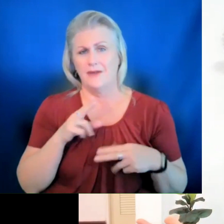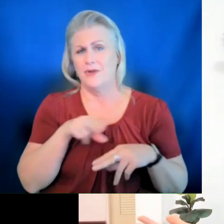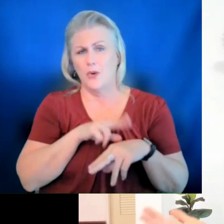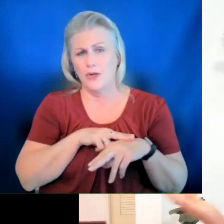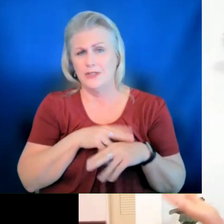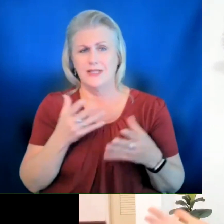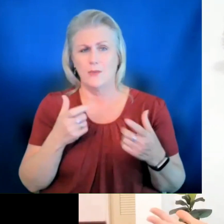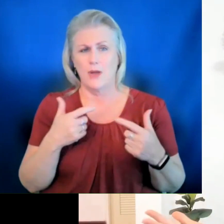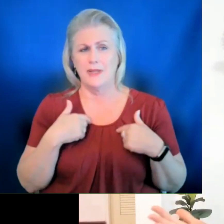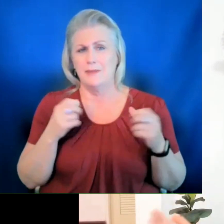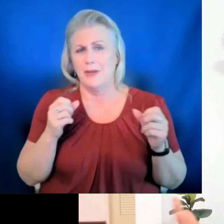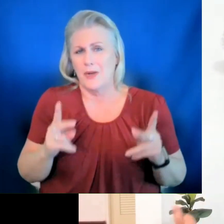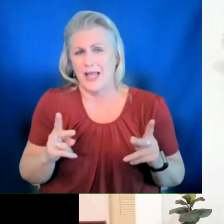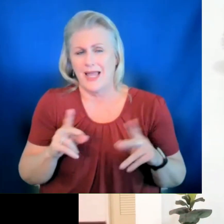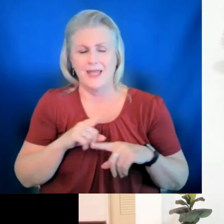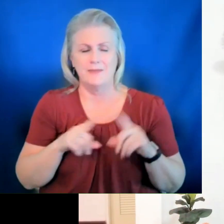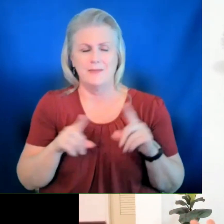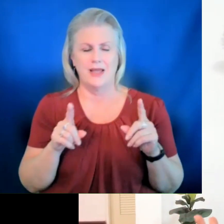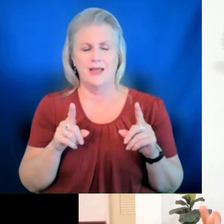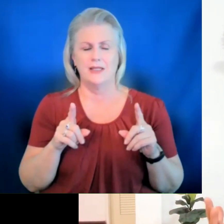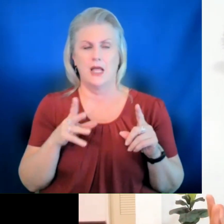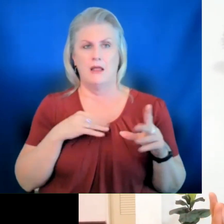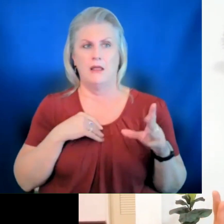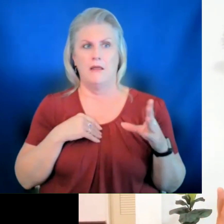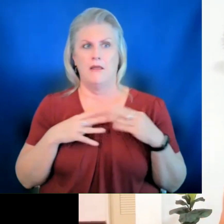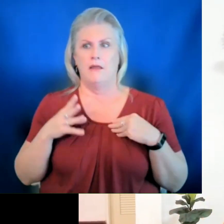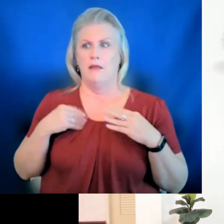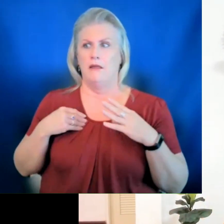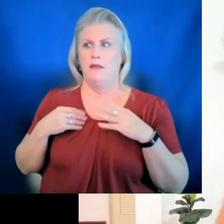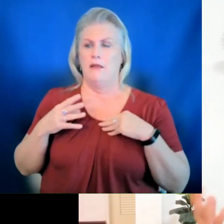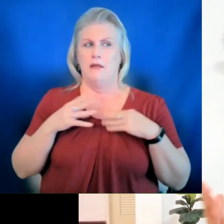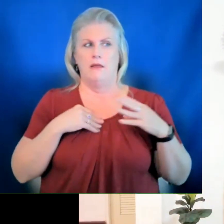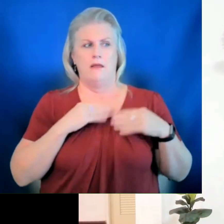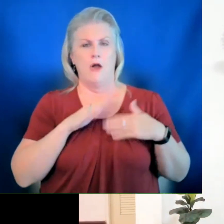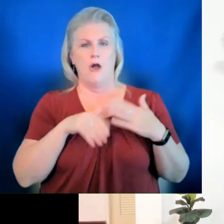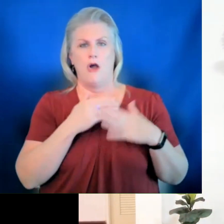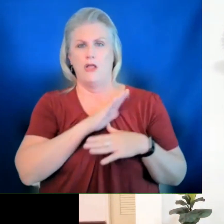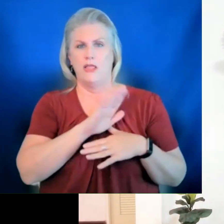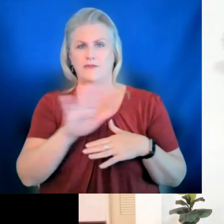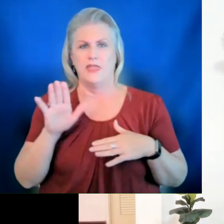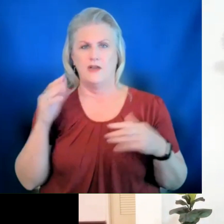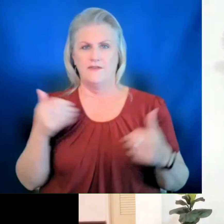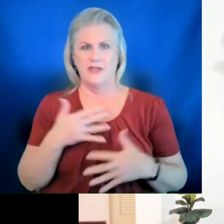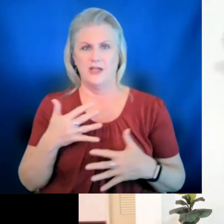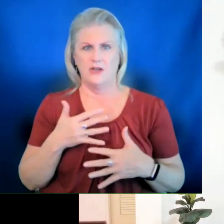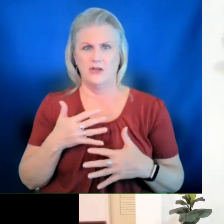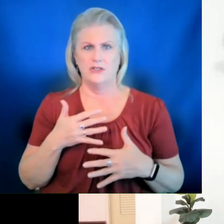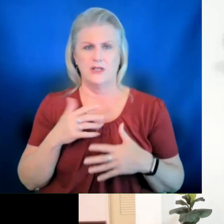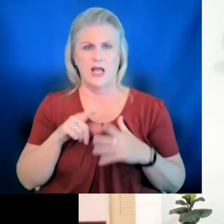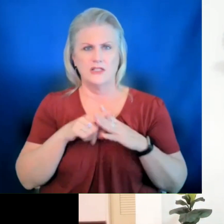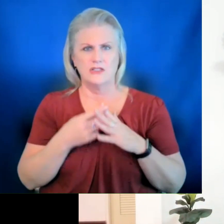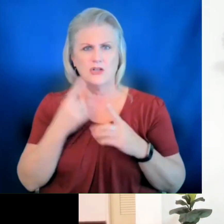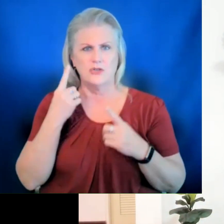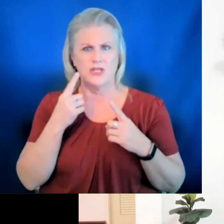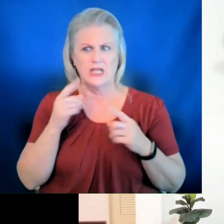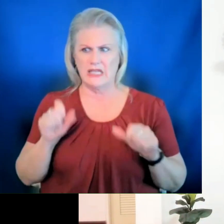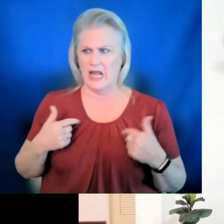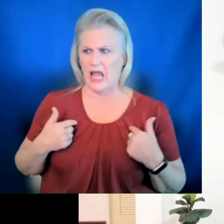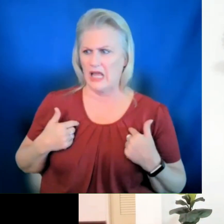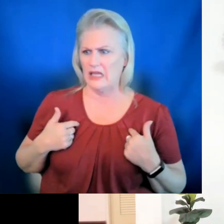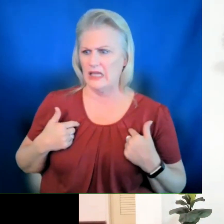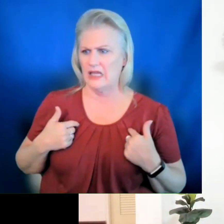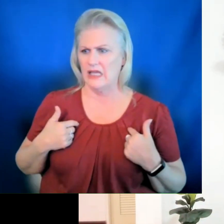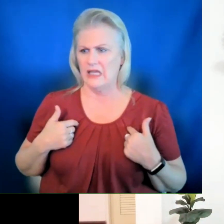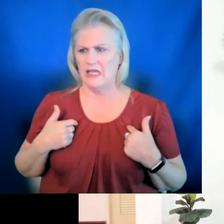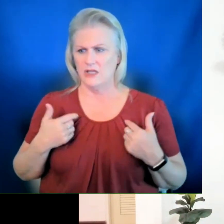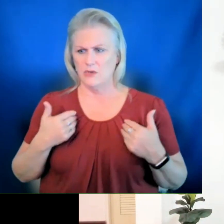love me and they want me to be good. And I took on all those fears and I was like, oh my God,